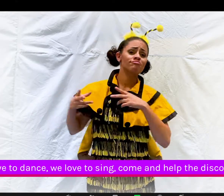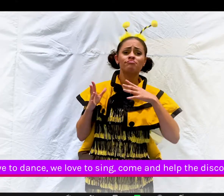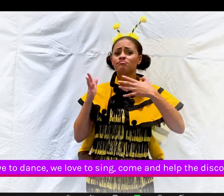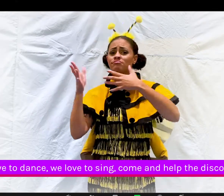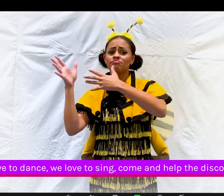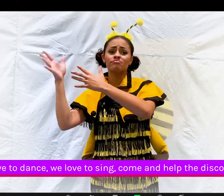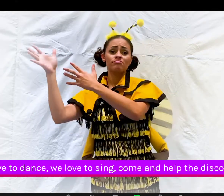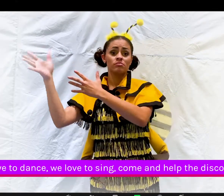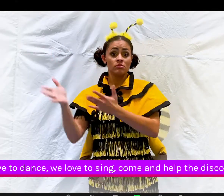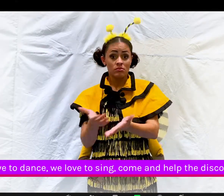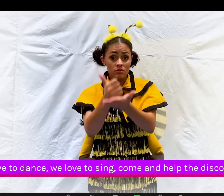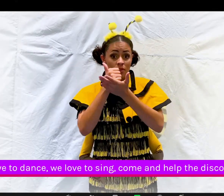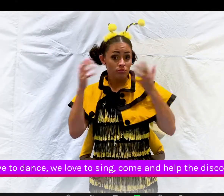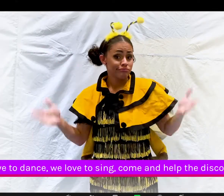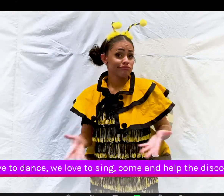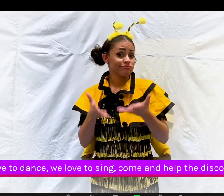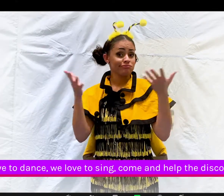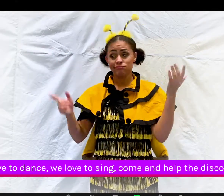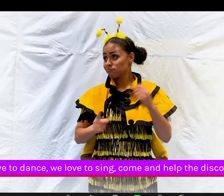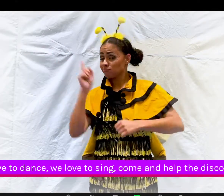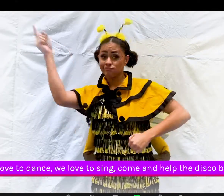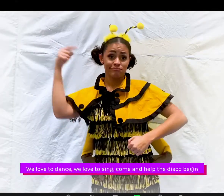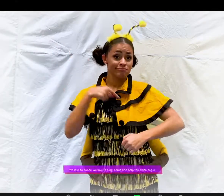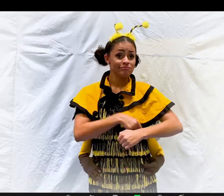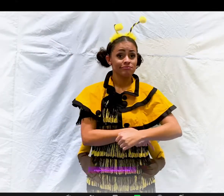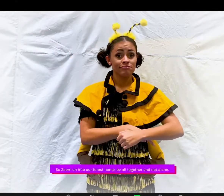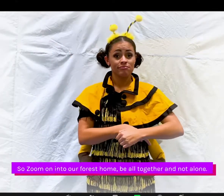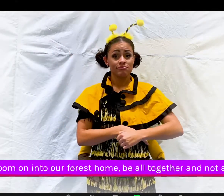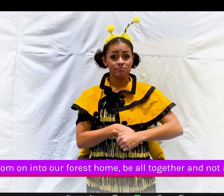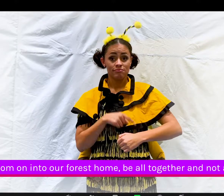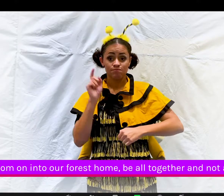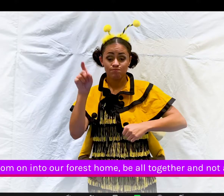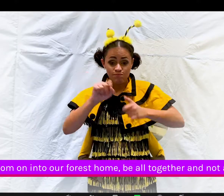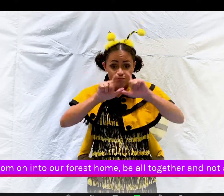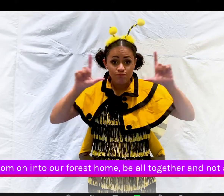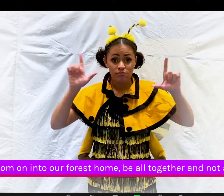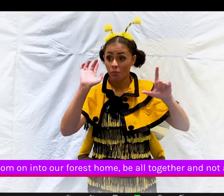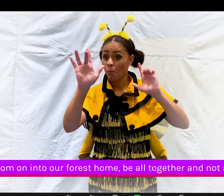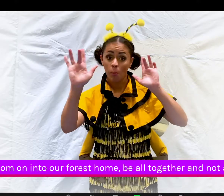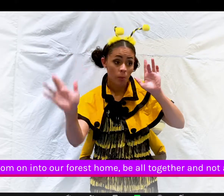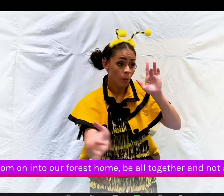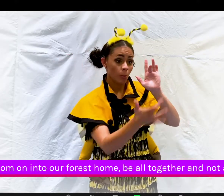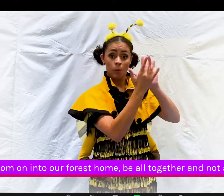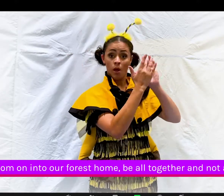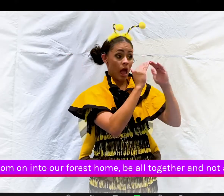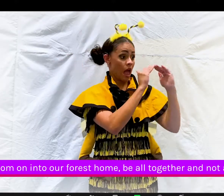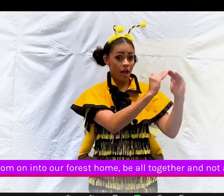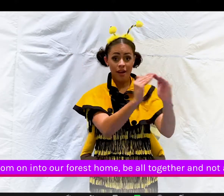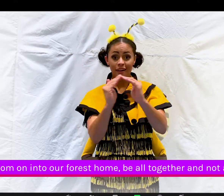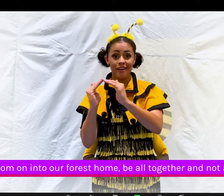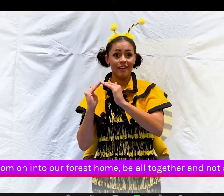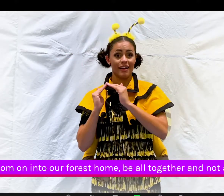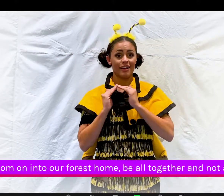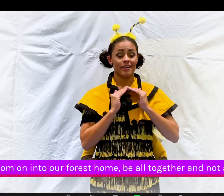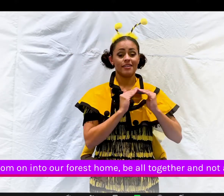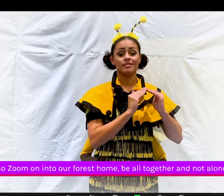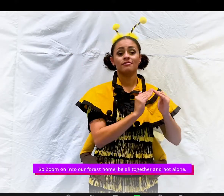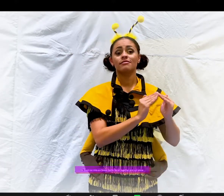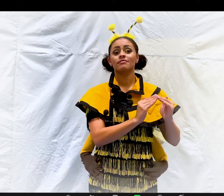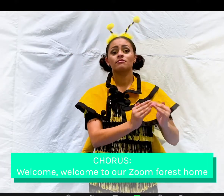love to sing. Come and help the disco begin. So zoom on into our forest home. Be all together and I. Here comes the